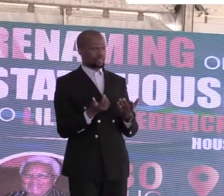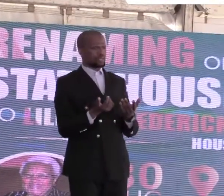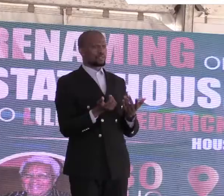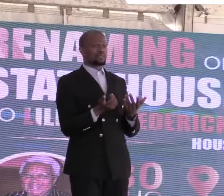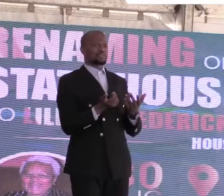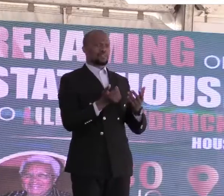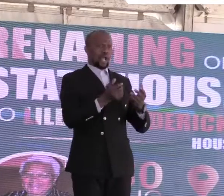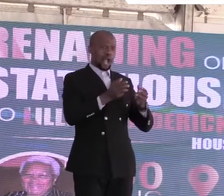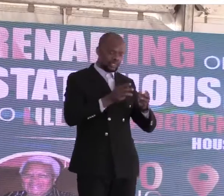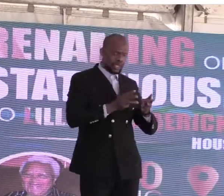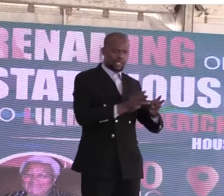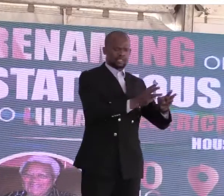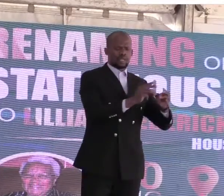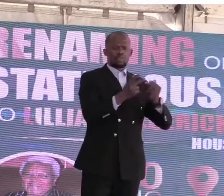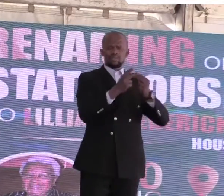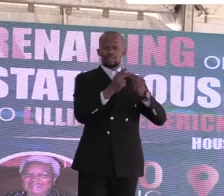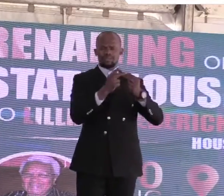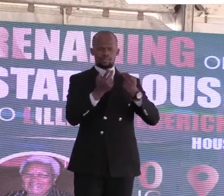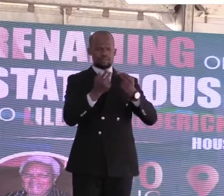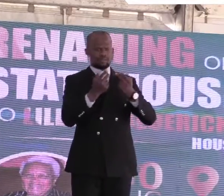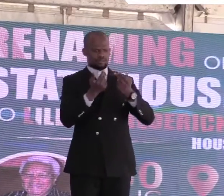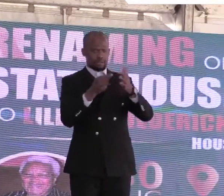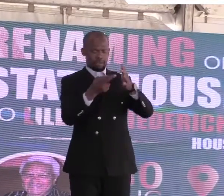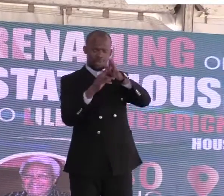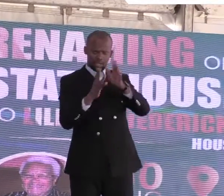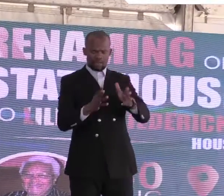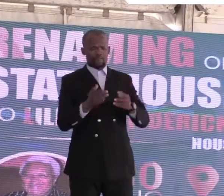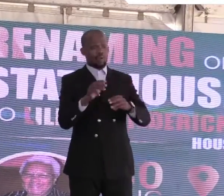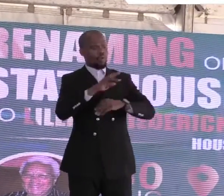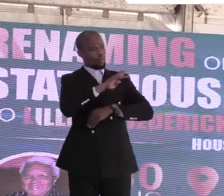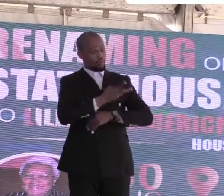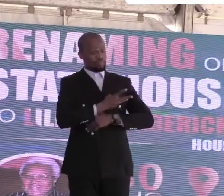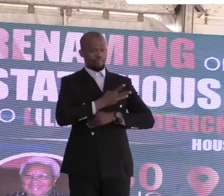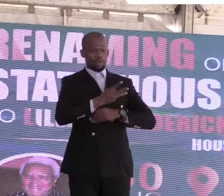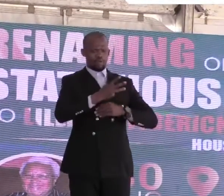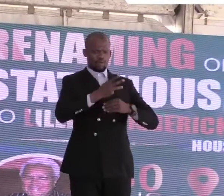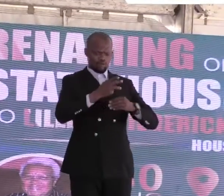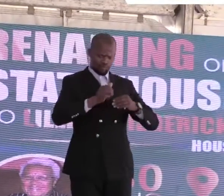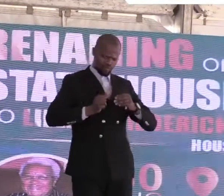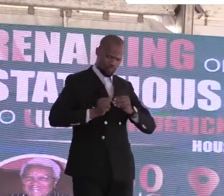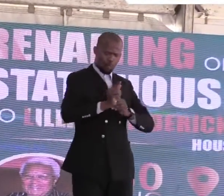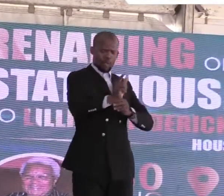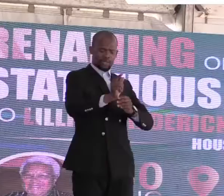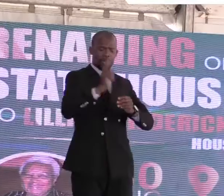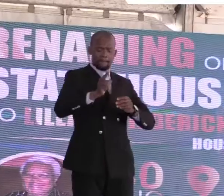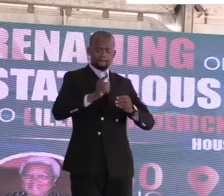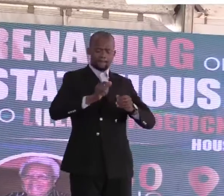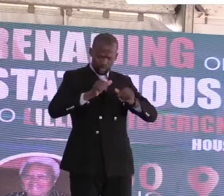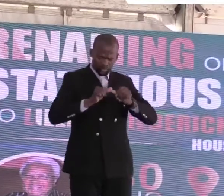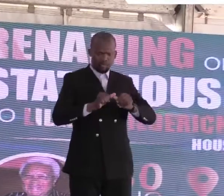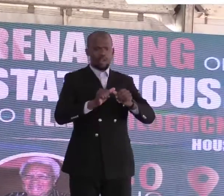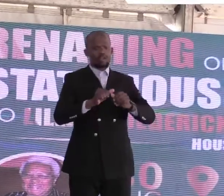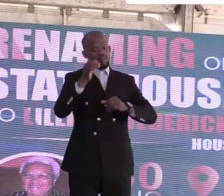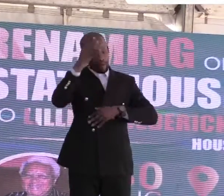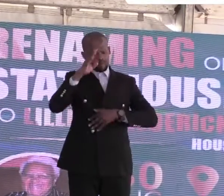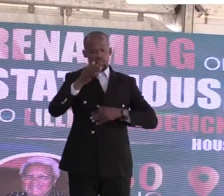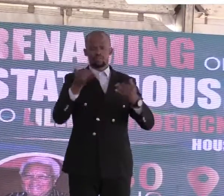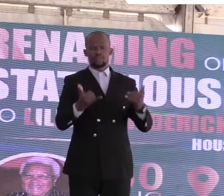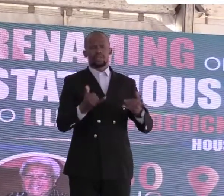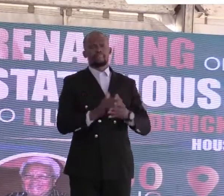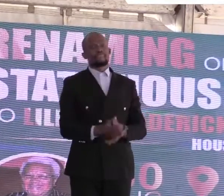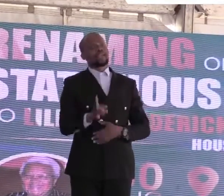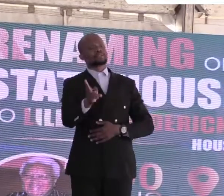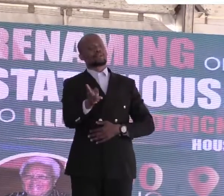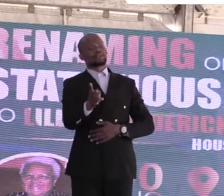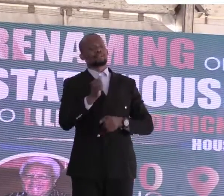union representatives, and just as ordinary people, women thought that they must take up with the government of the day. And also